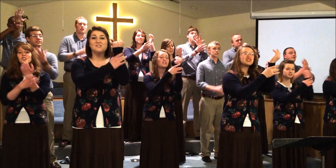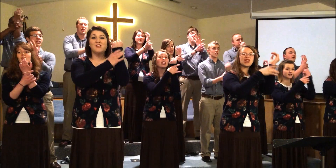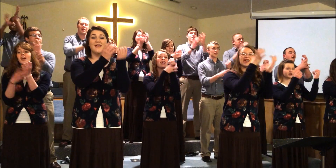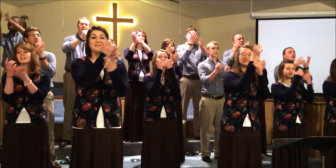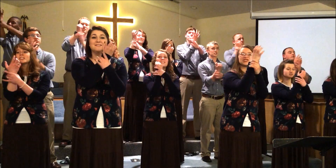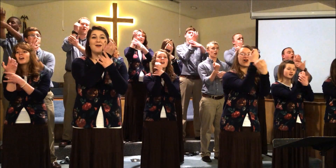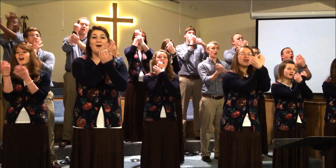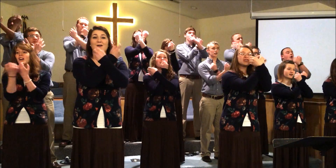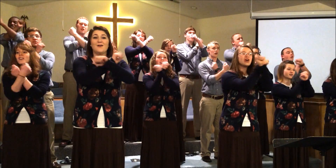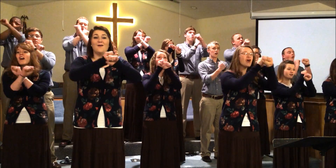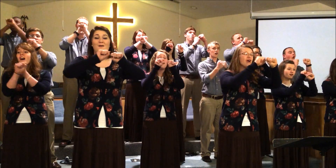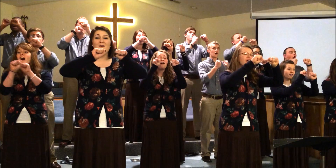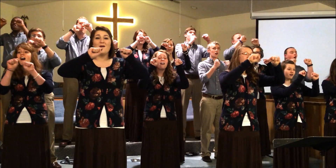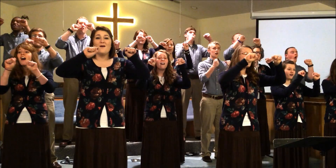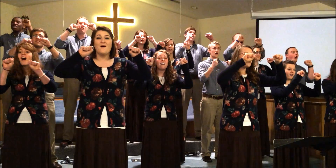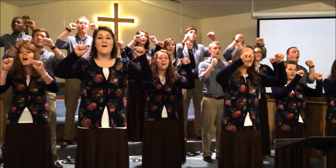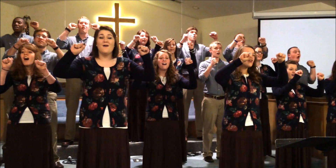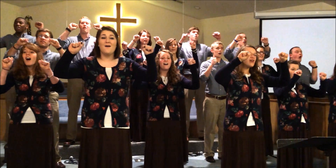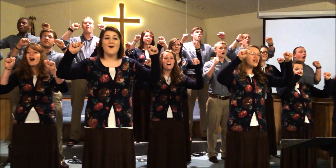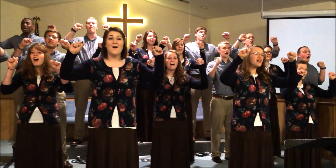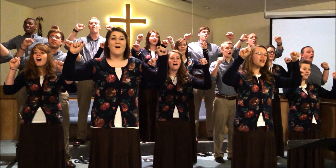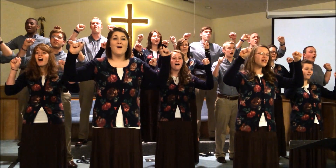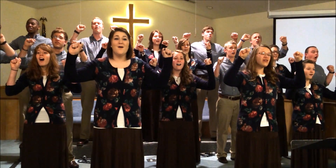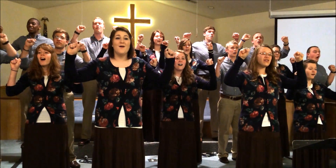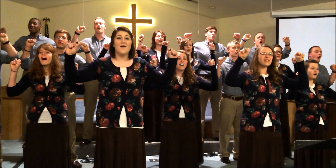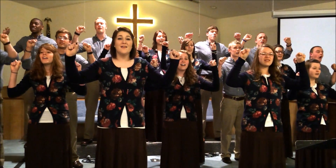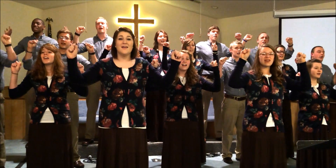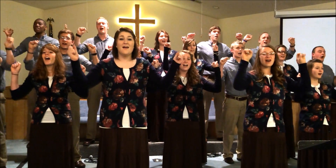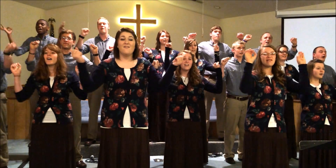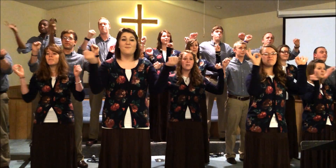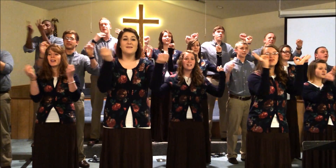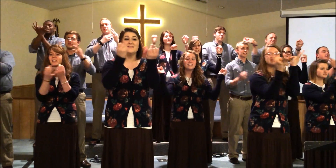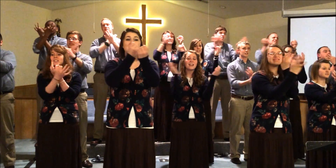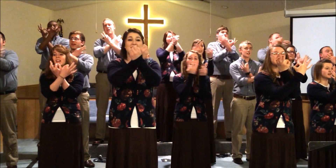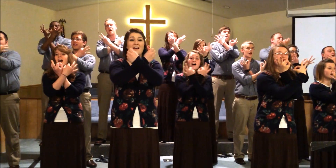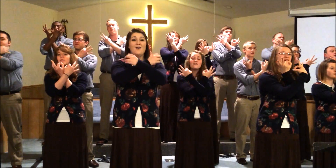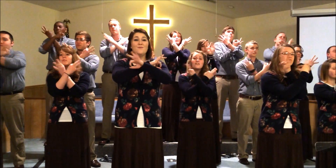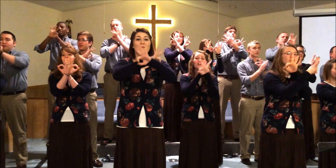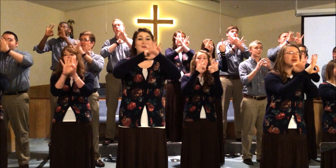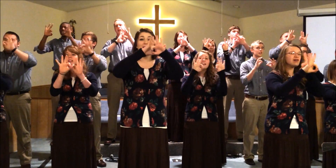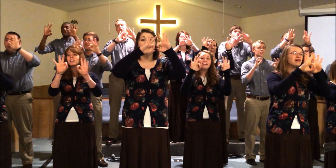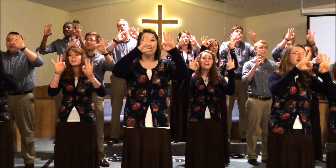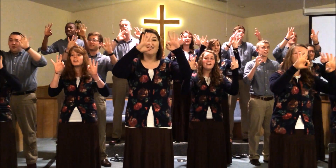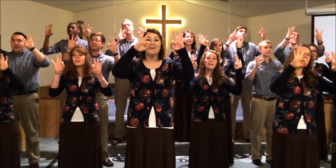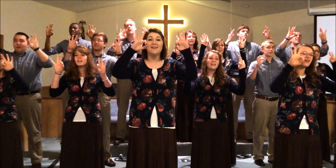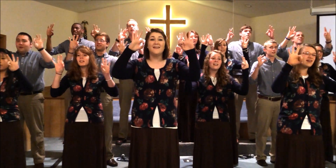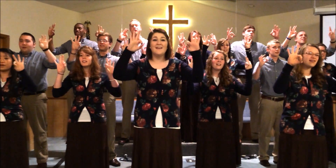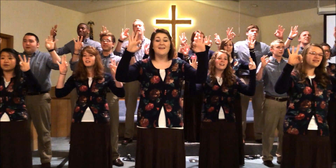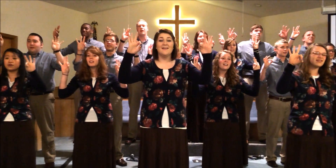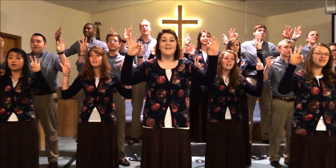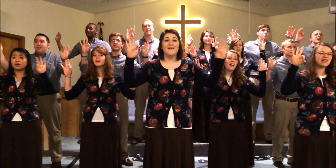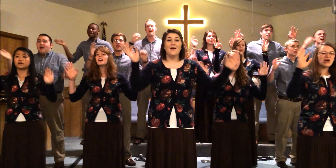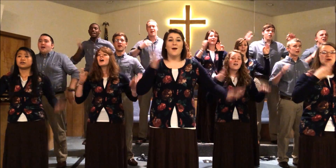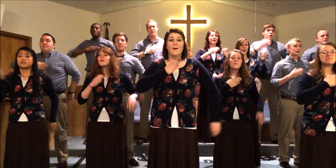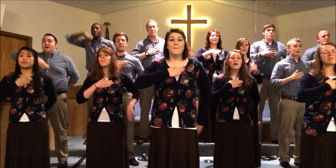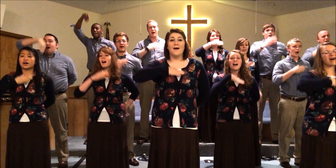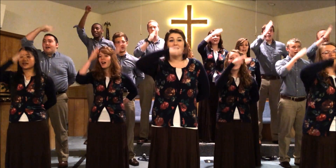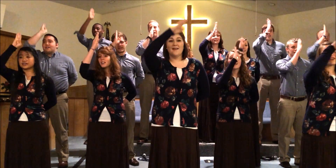chains are gone, I've been set free My